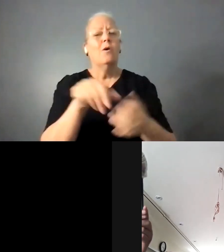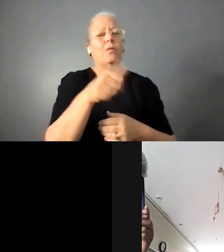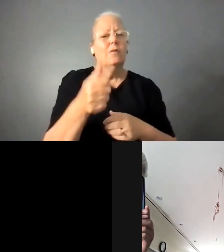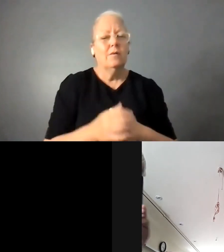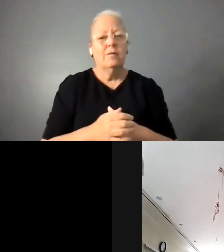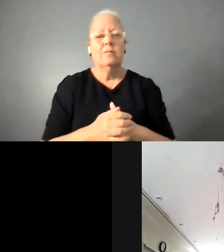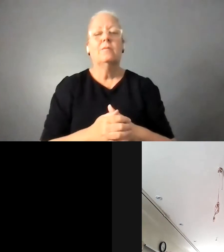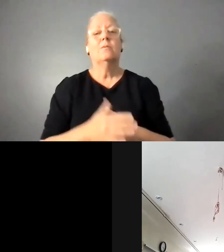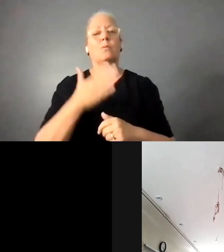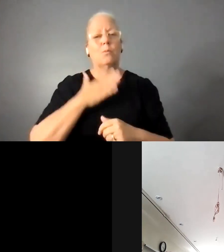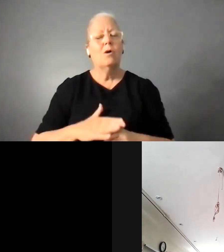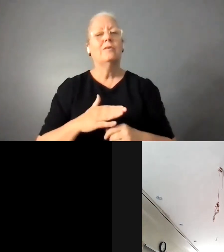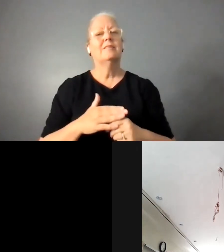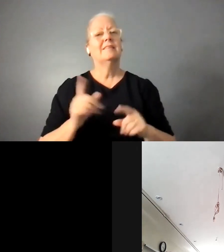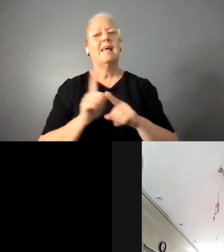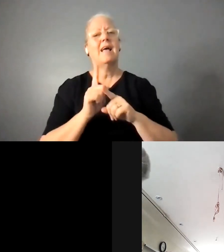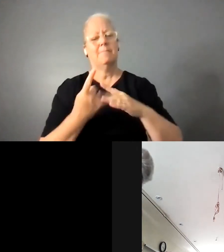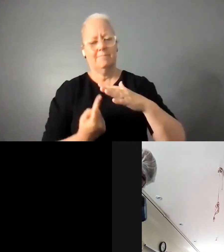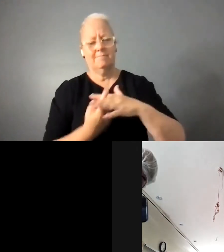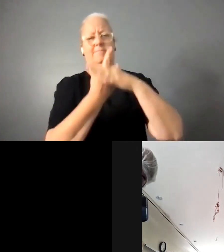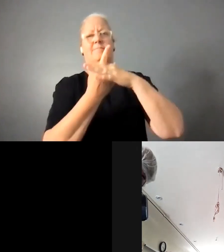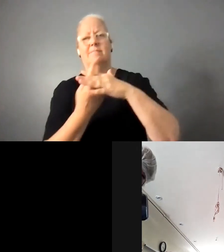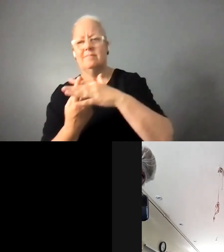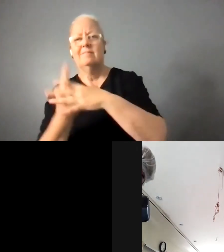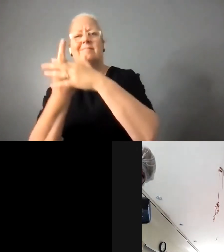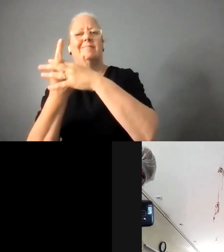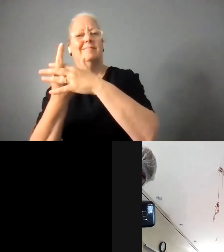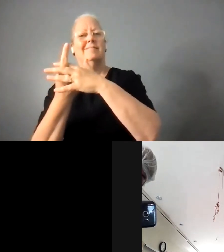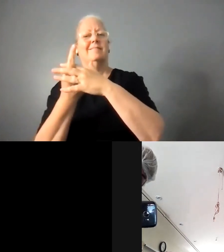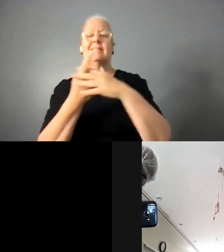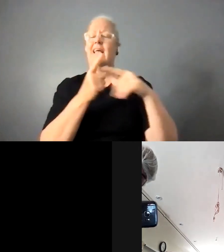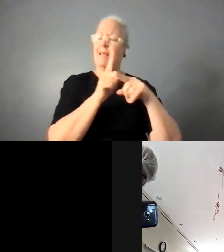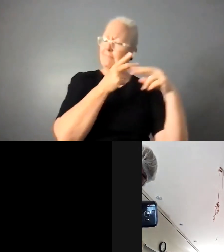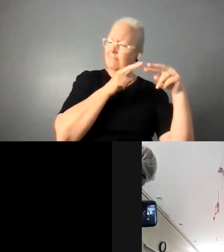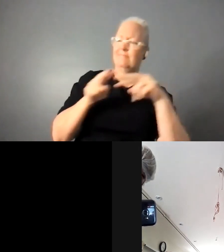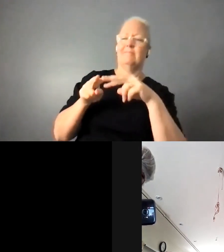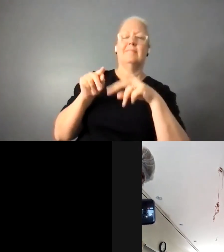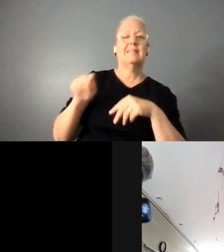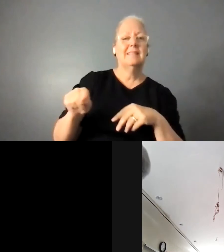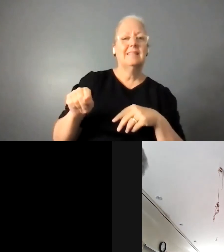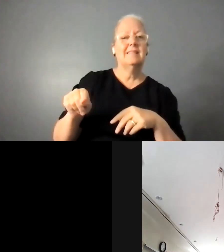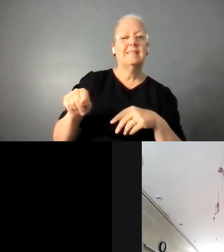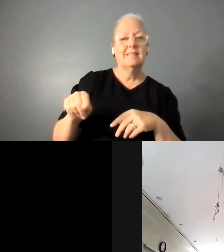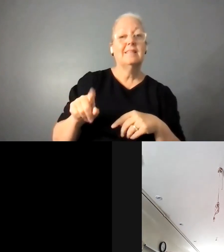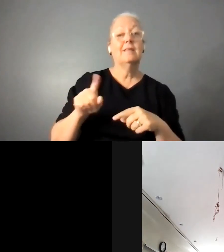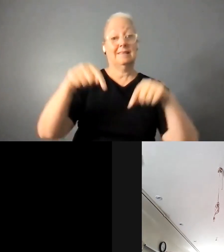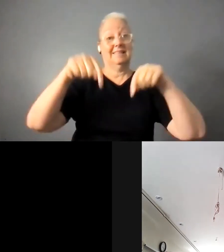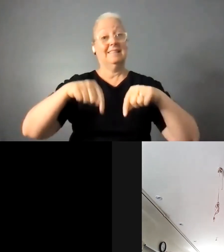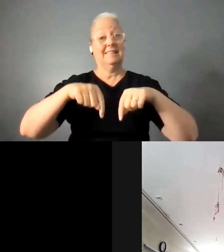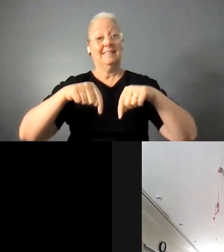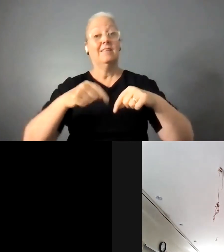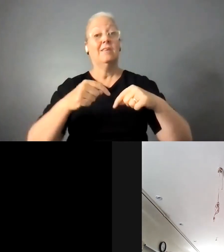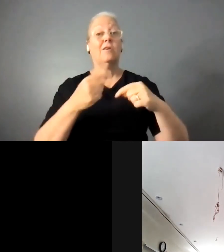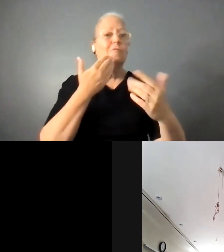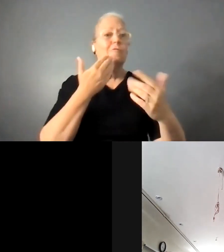and be heard. And we keep going. This doesn't end here. We hope that these messages